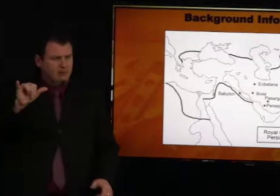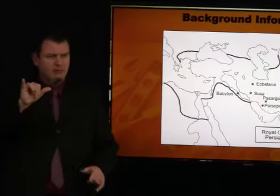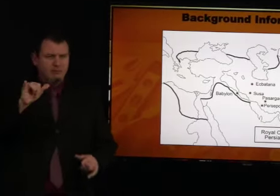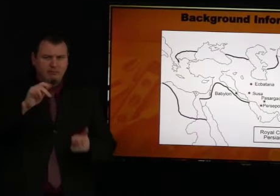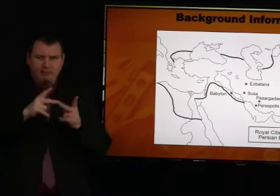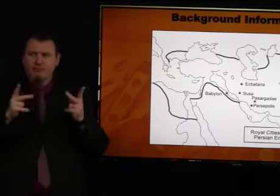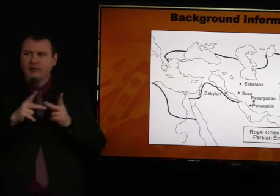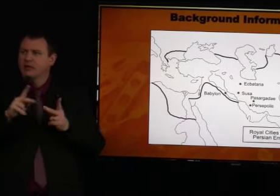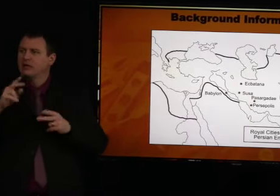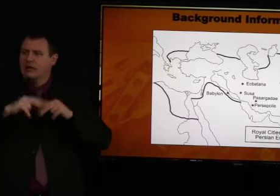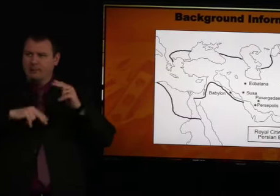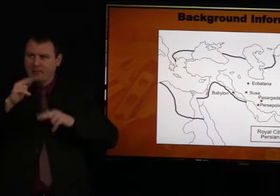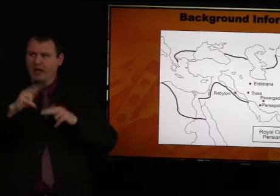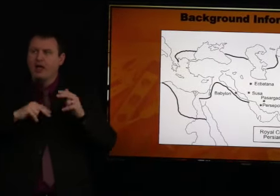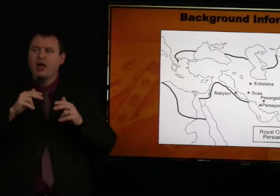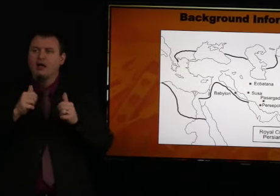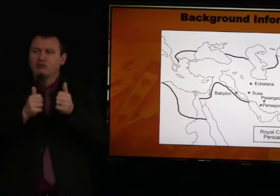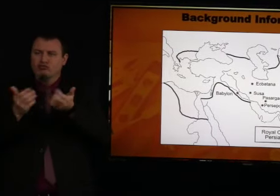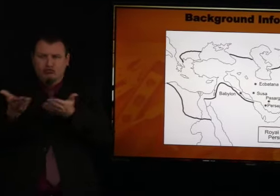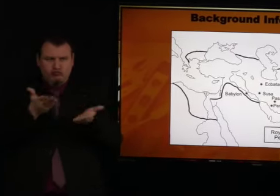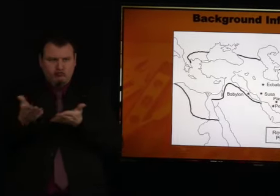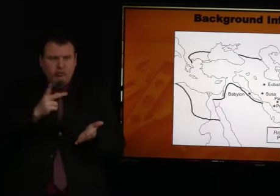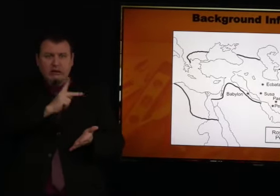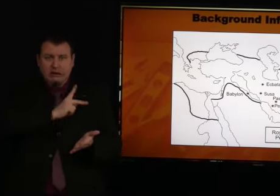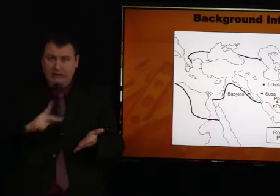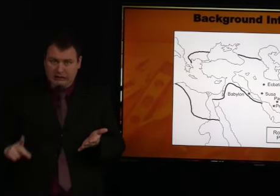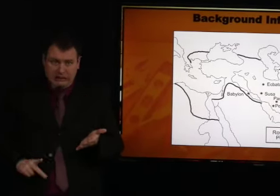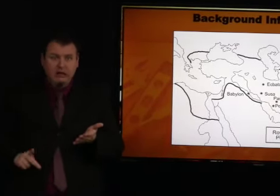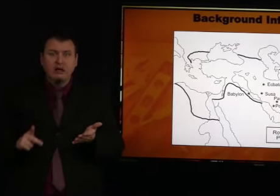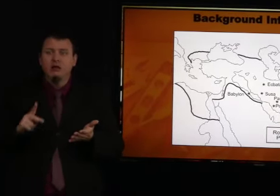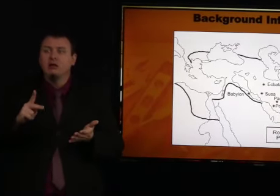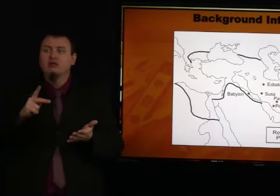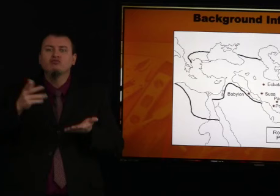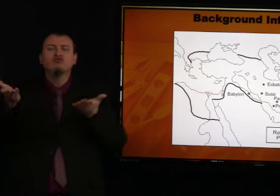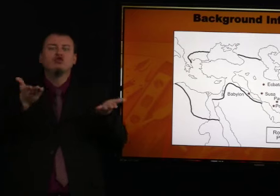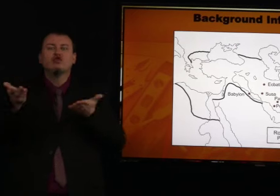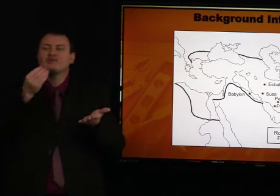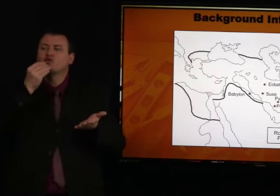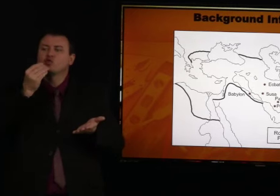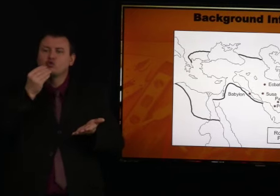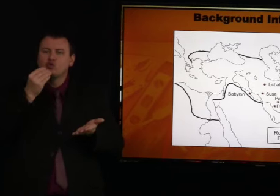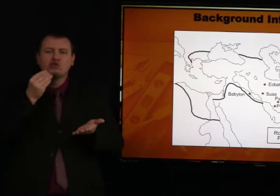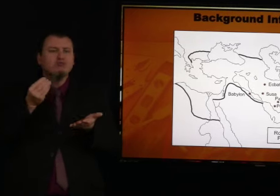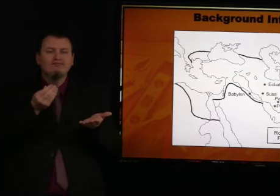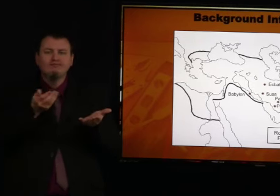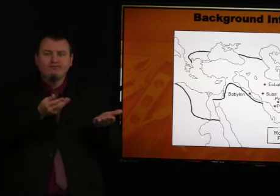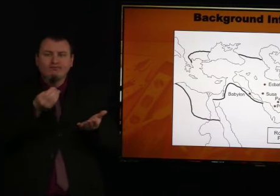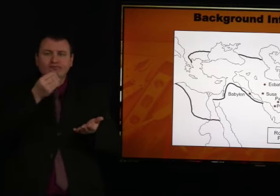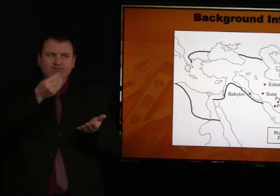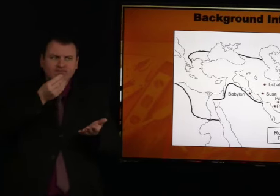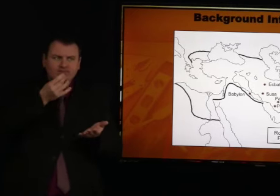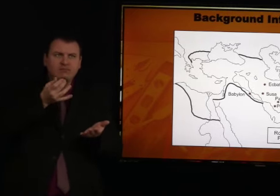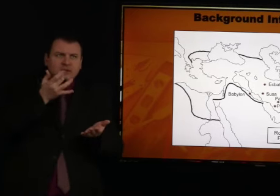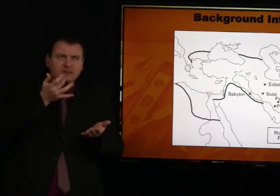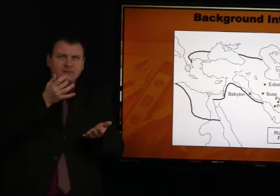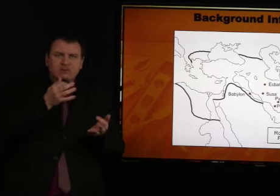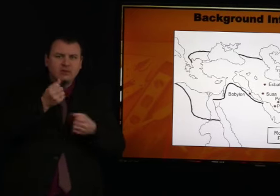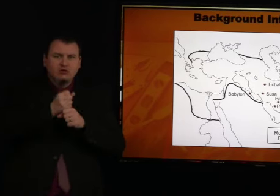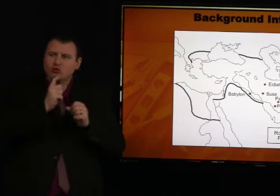So Susa, and Shemaine is the same choice. And so Nehemiah is there,